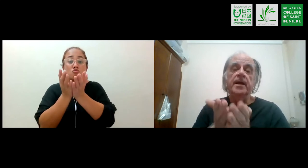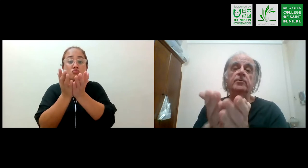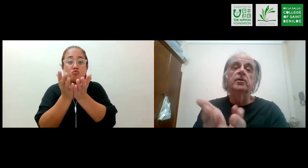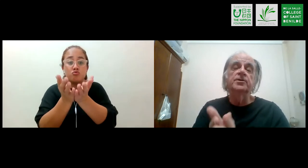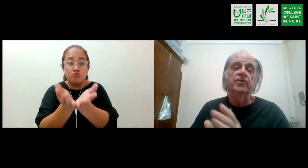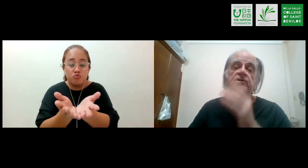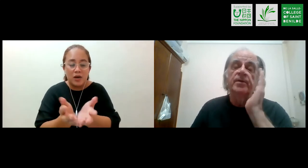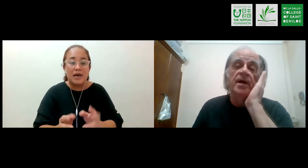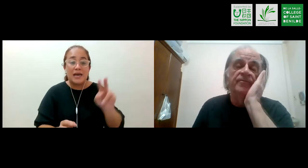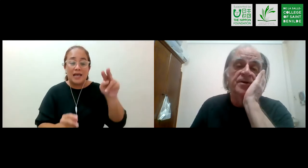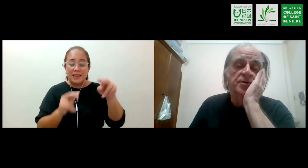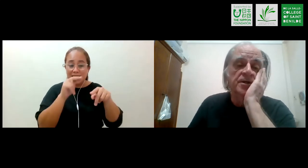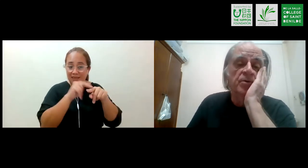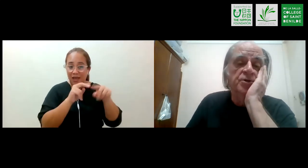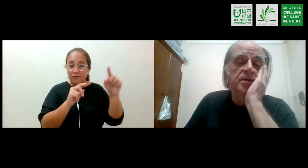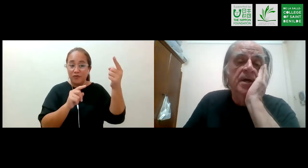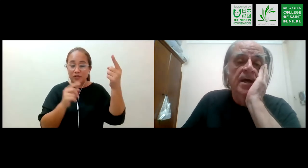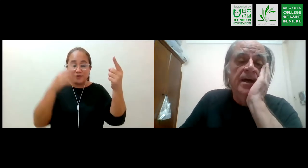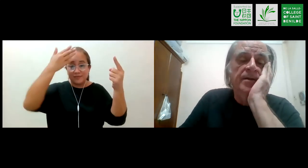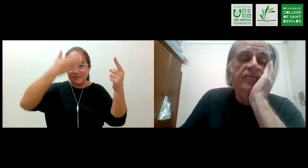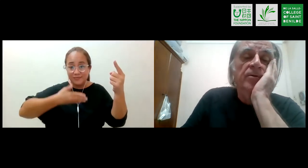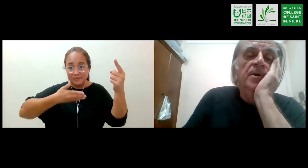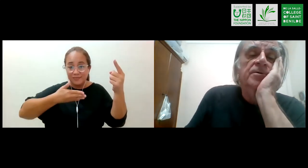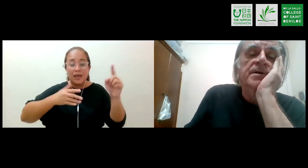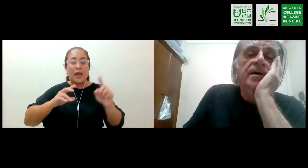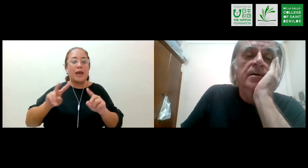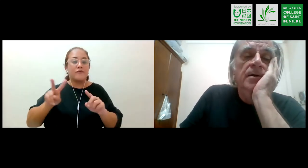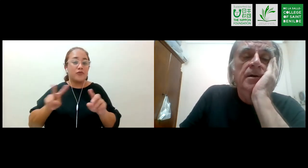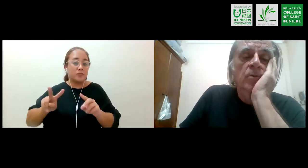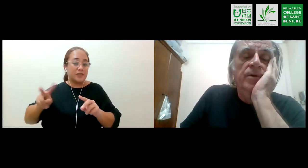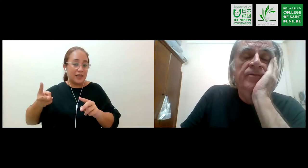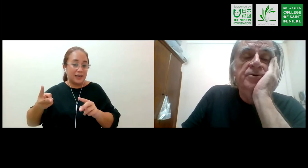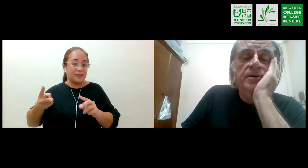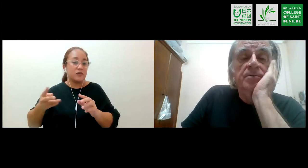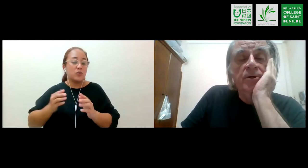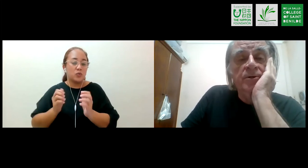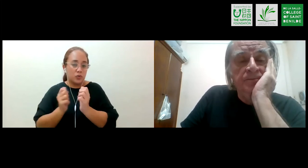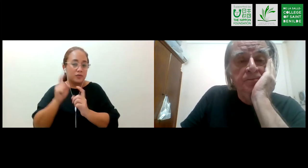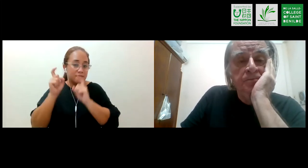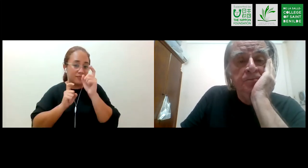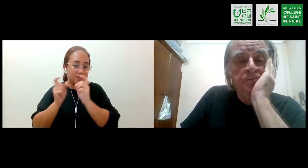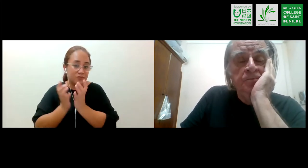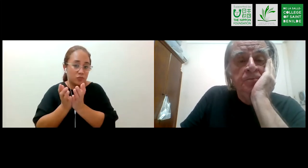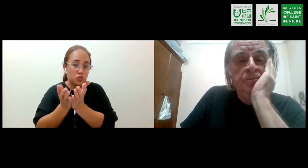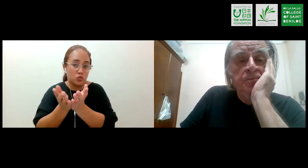the noun goes first without facial expression and the verb goes second with facial expression.